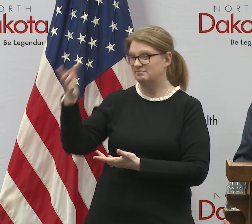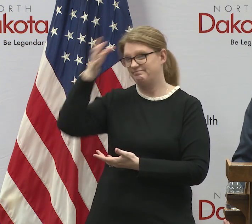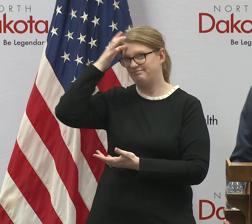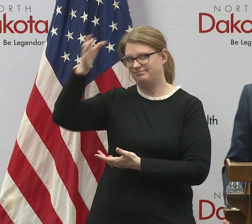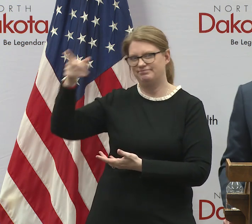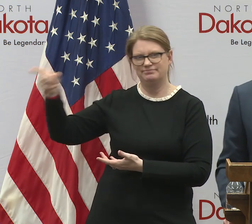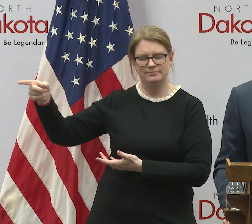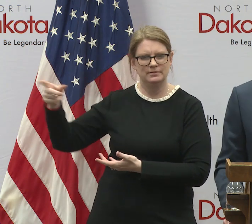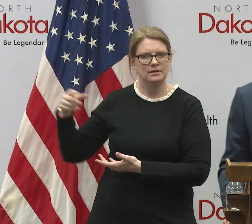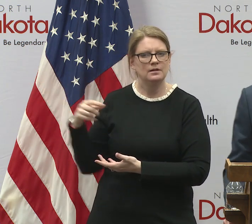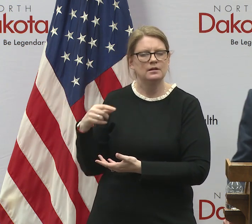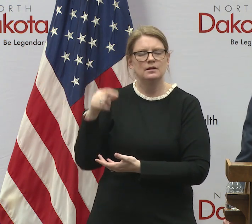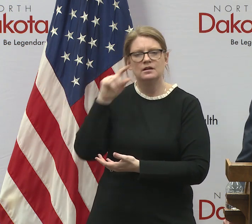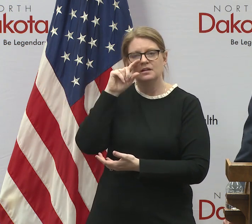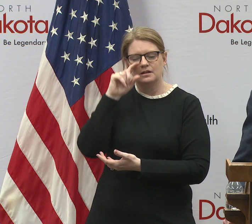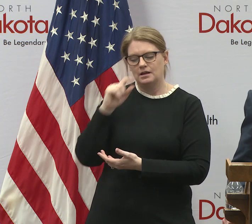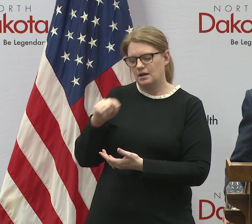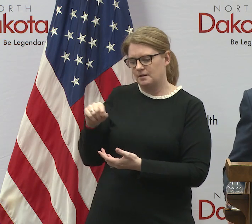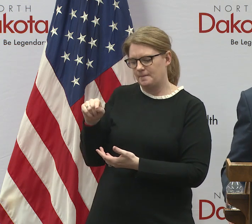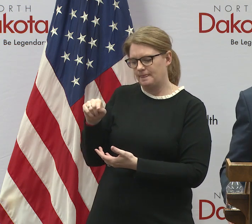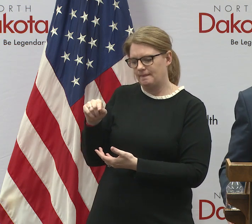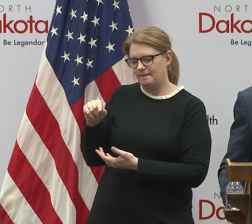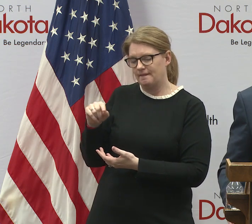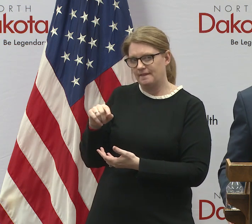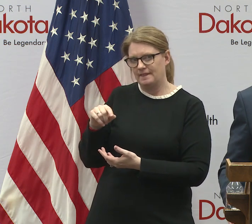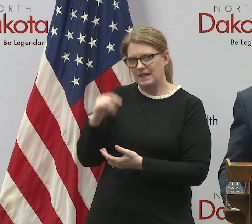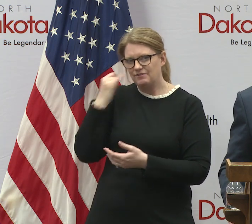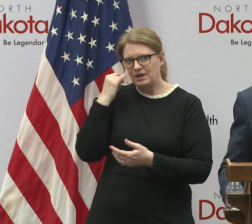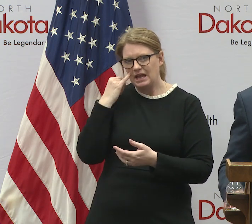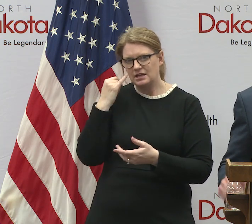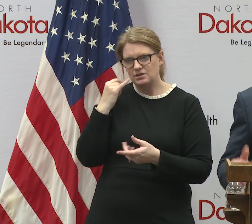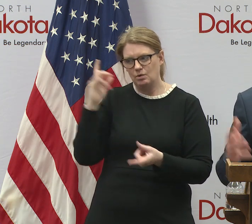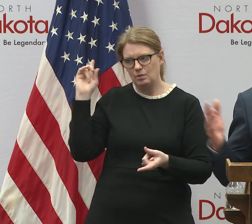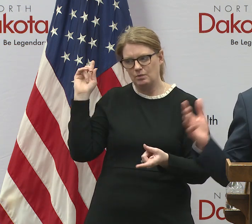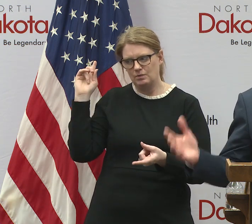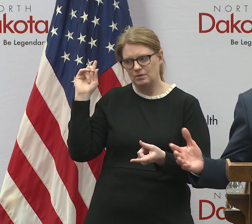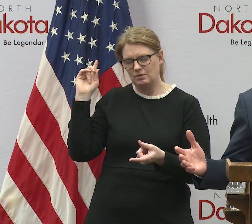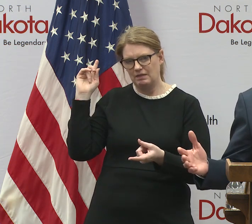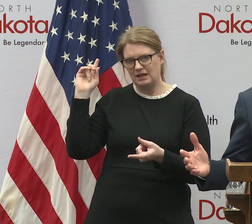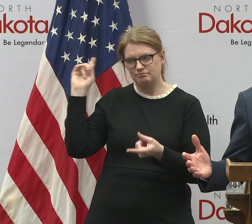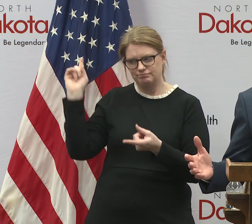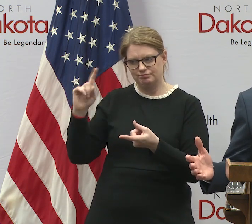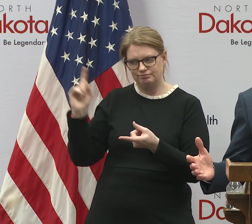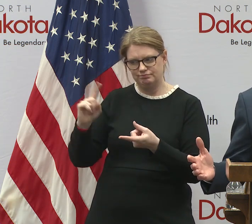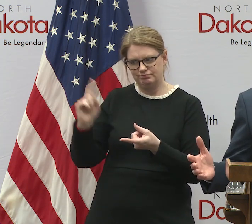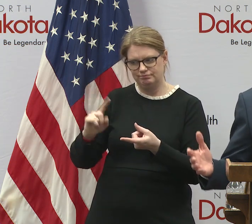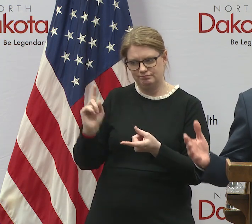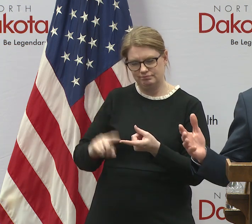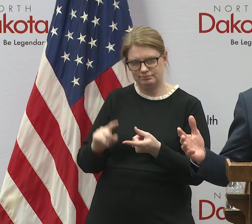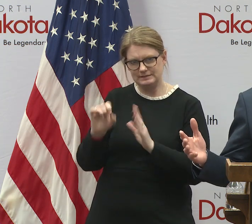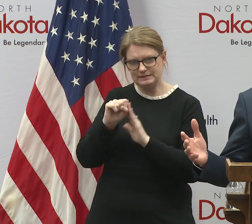It's great. But if we had to do cuts at the state of North Dakota over the remaining,